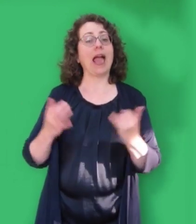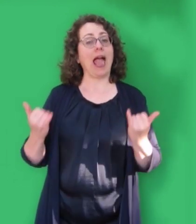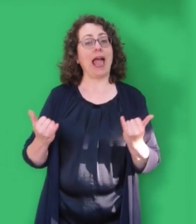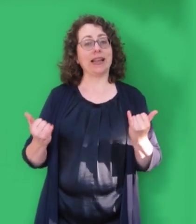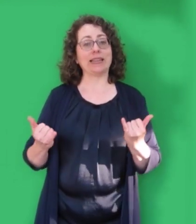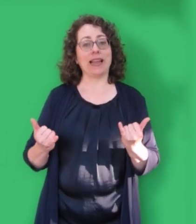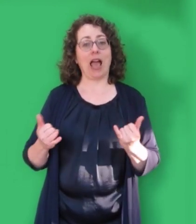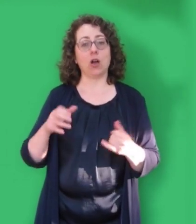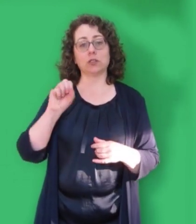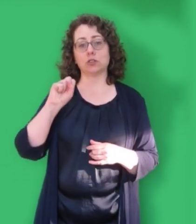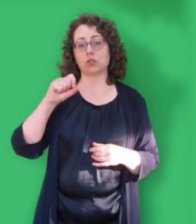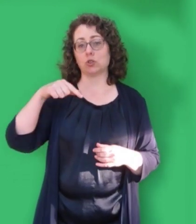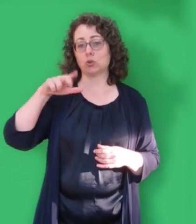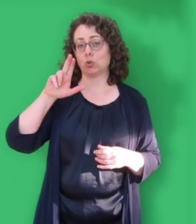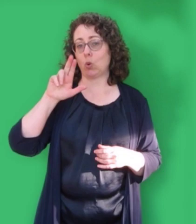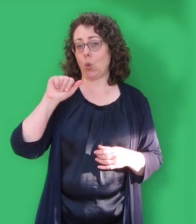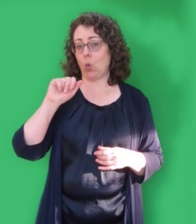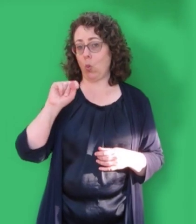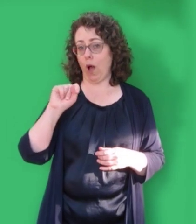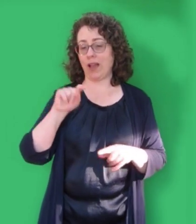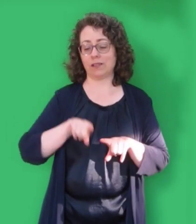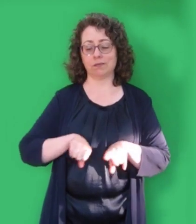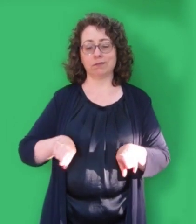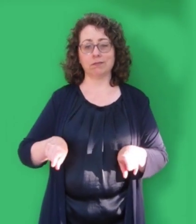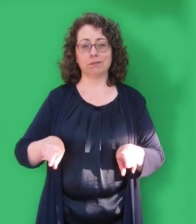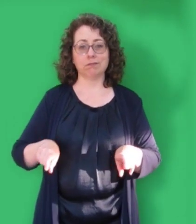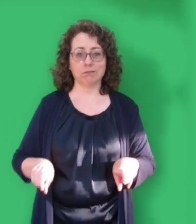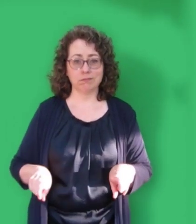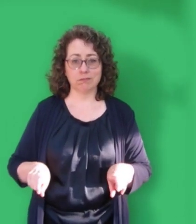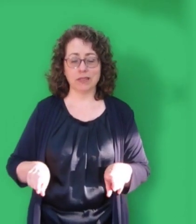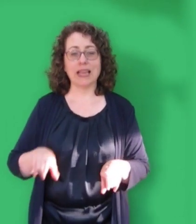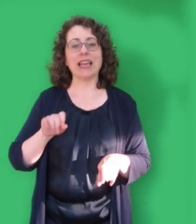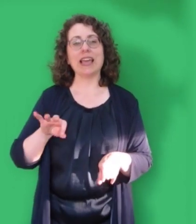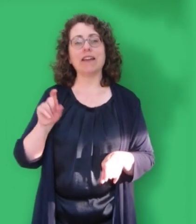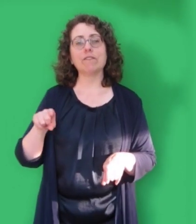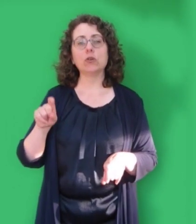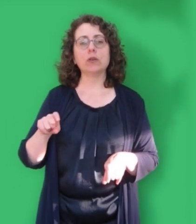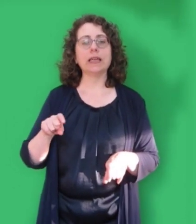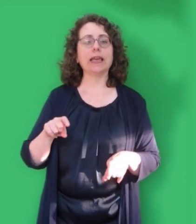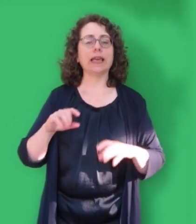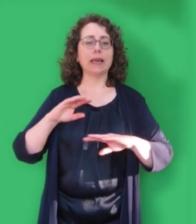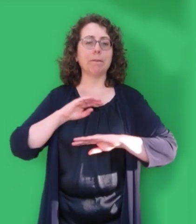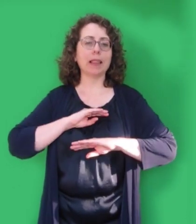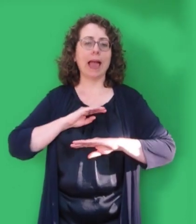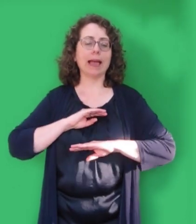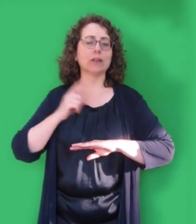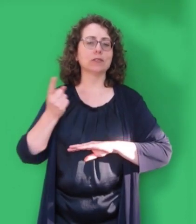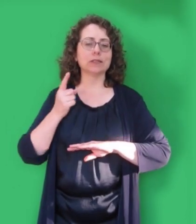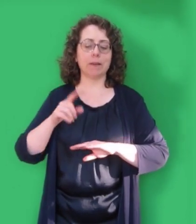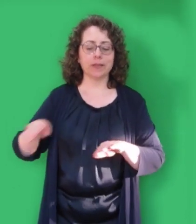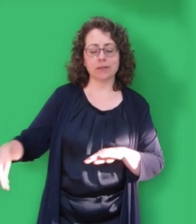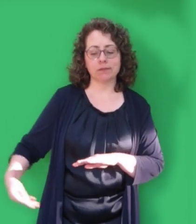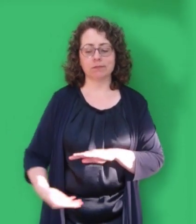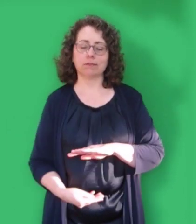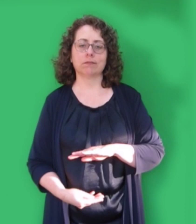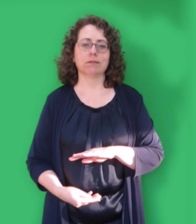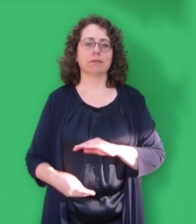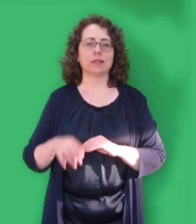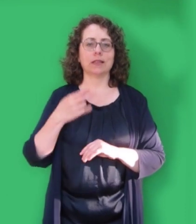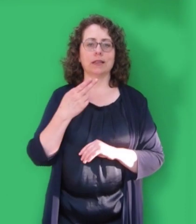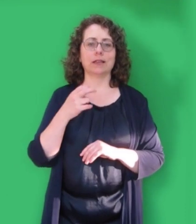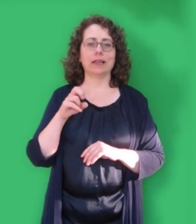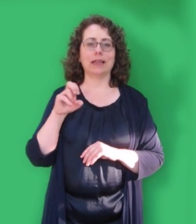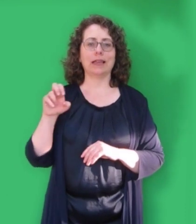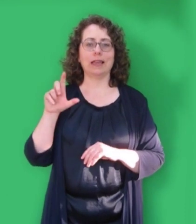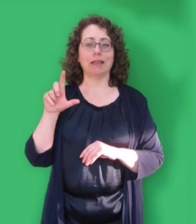And from here, come into your squat. So if you need a bit of padding, a rolled up mat, or a blanket beneath your heels, feel free to